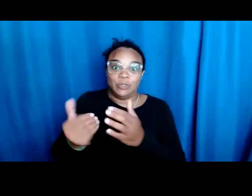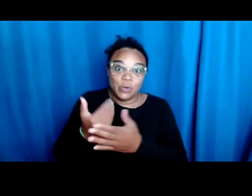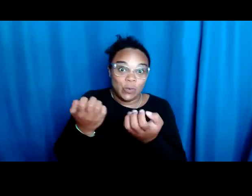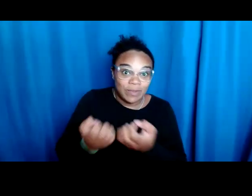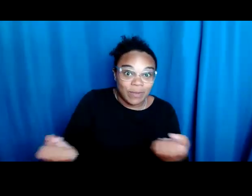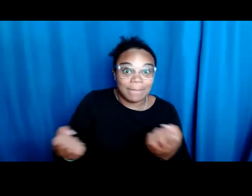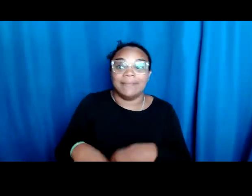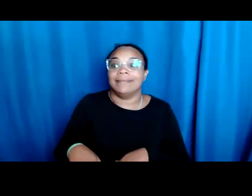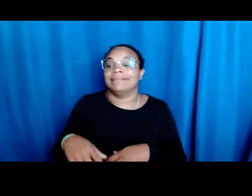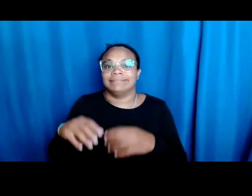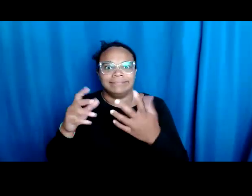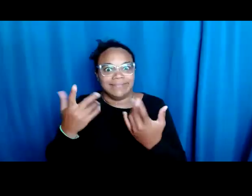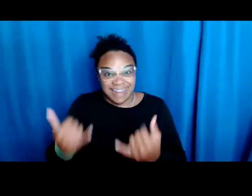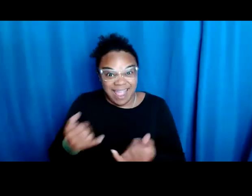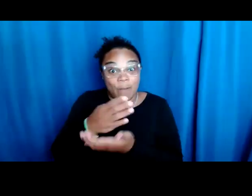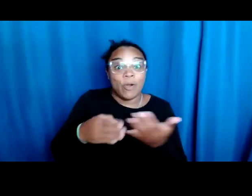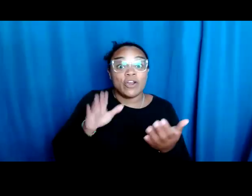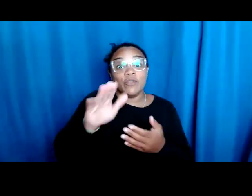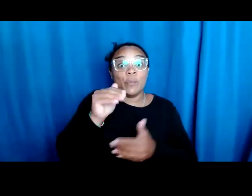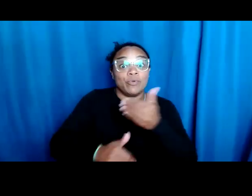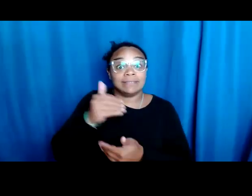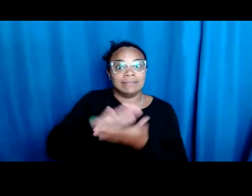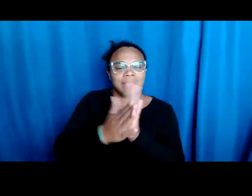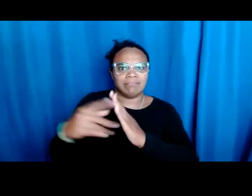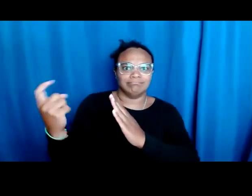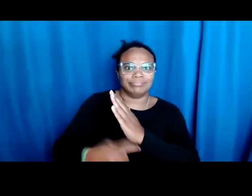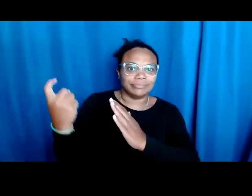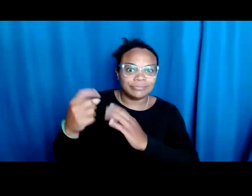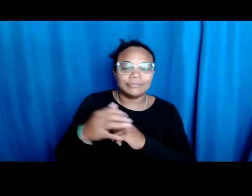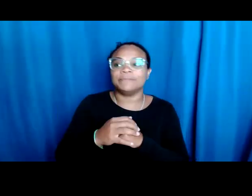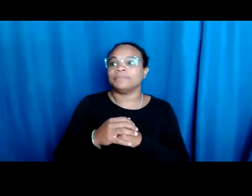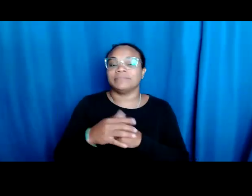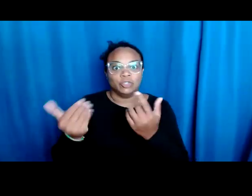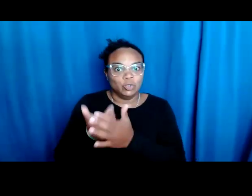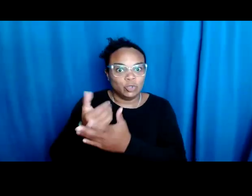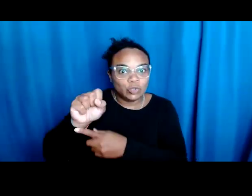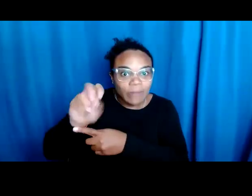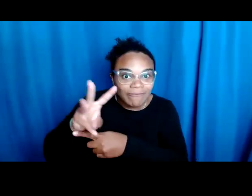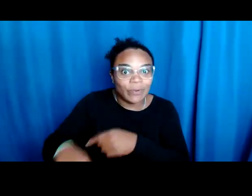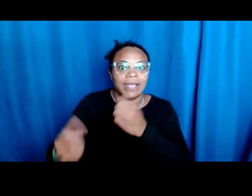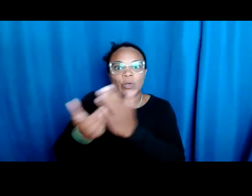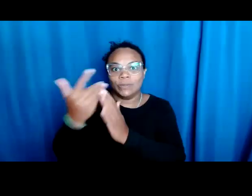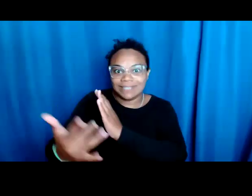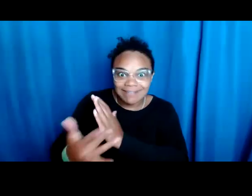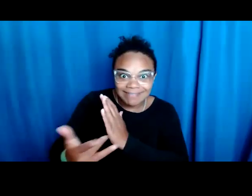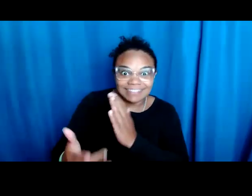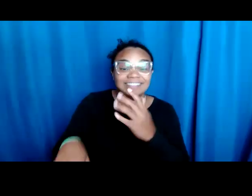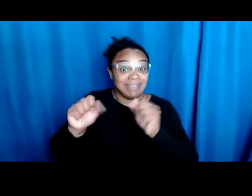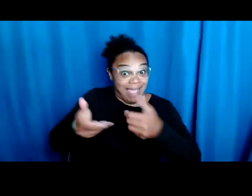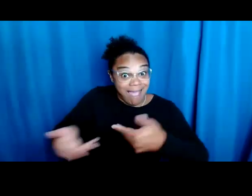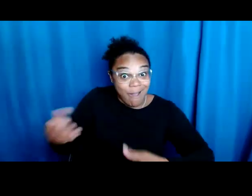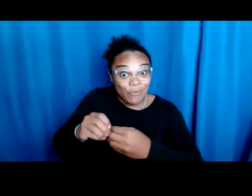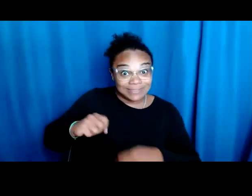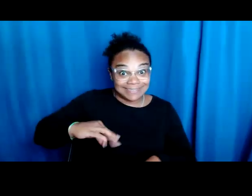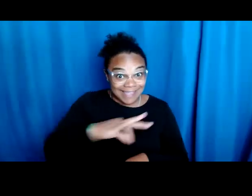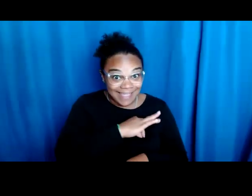automate and upgrade the software and the technology and bring in more staff because again,